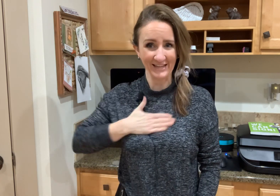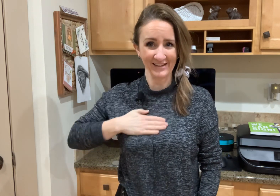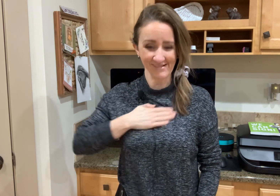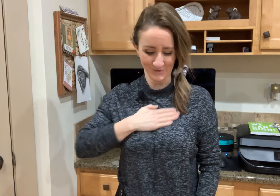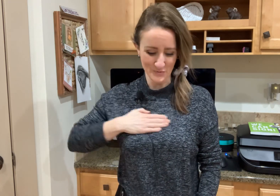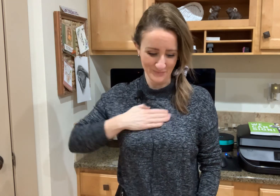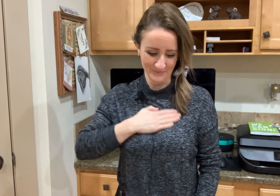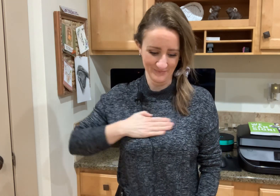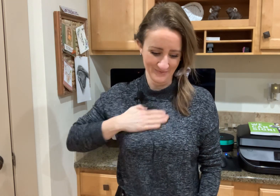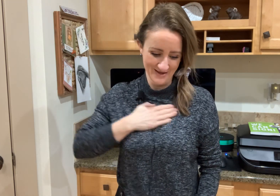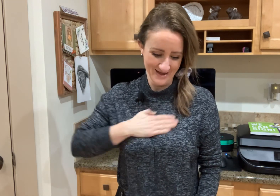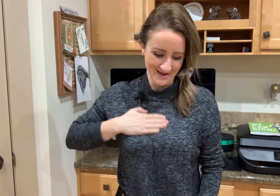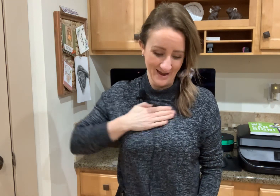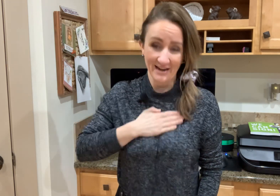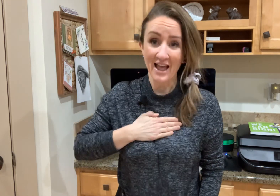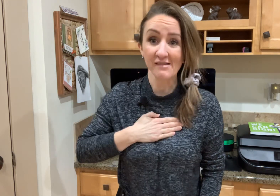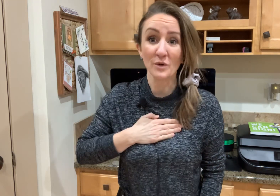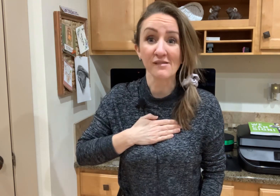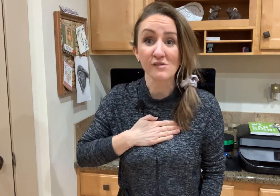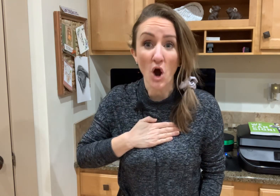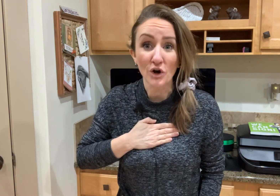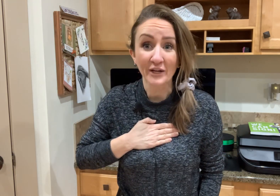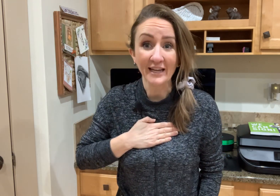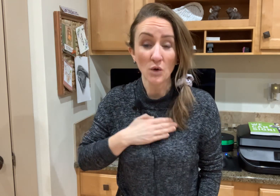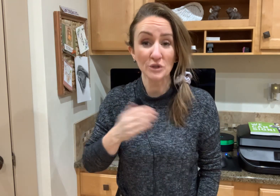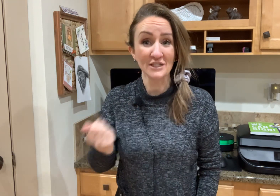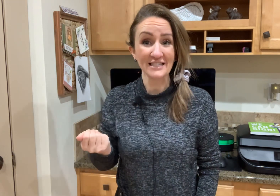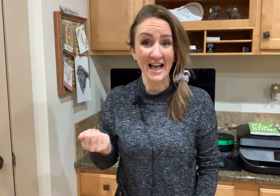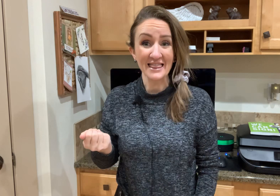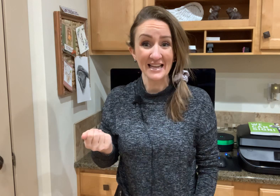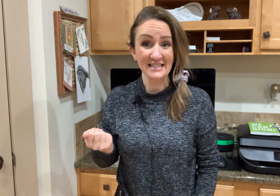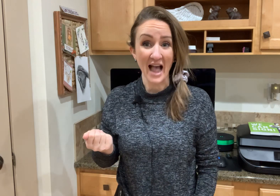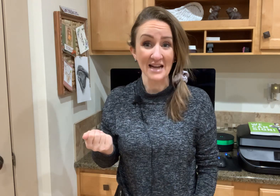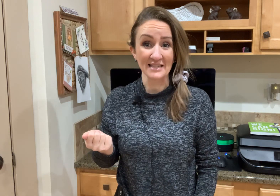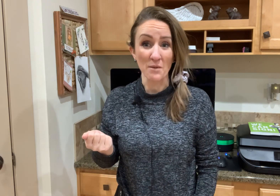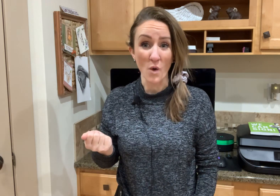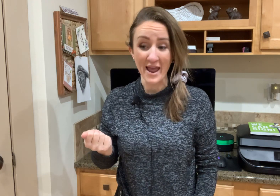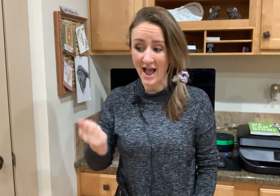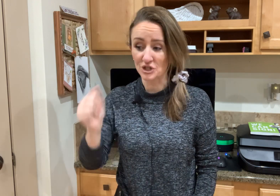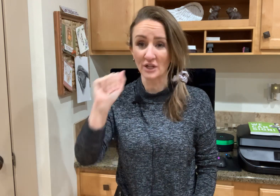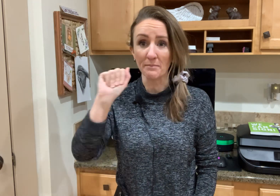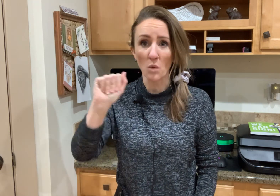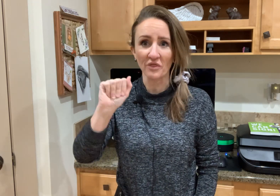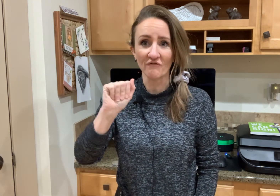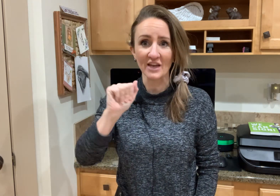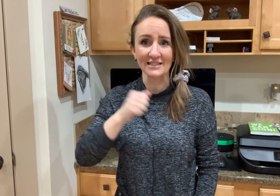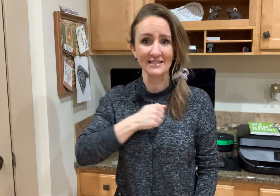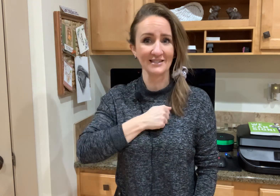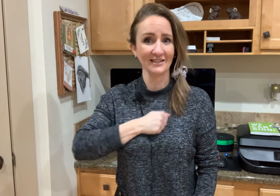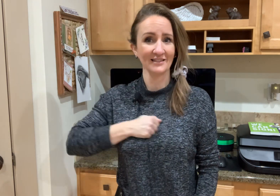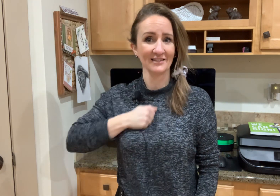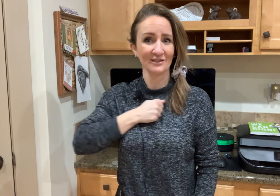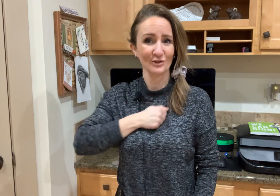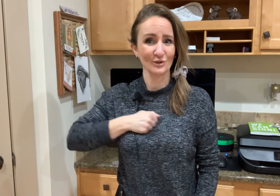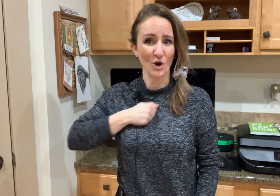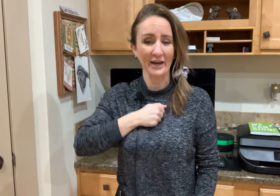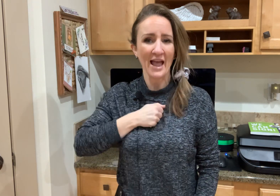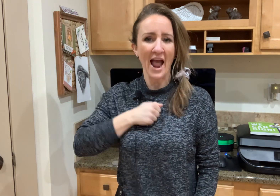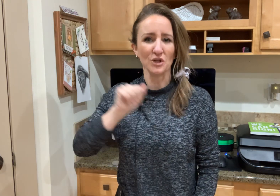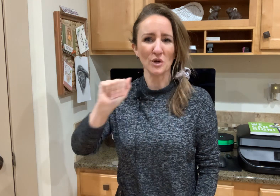Please. Next one is sorry, which is done the exact same way actually, but with a fist. Sorry. And you can use